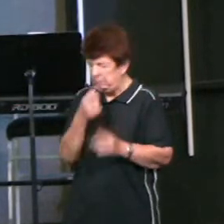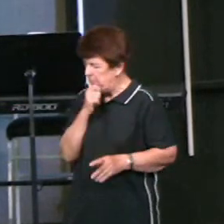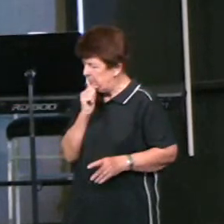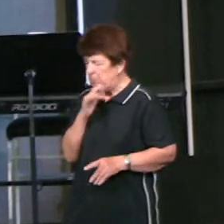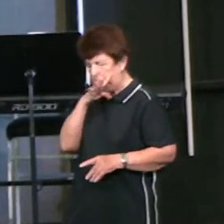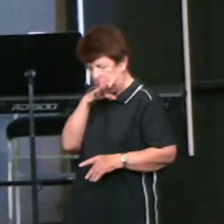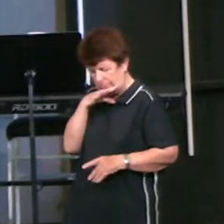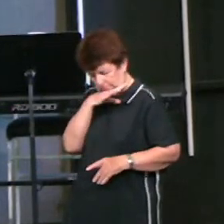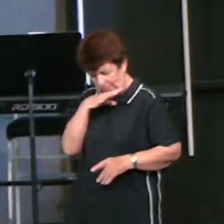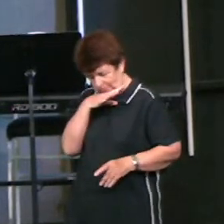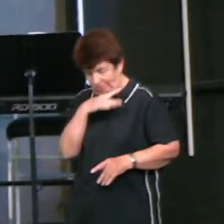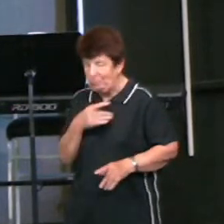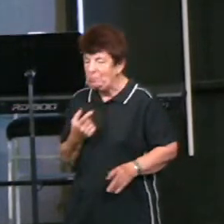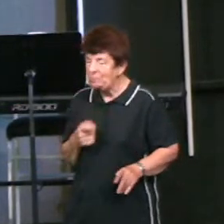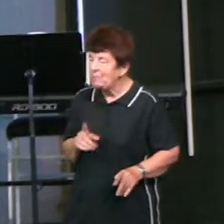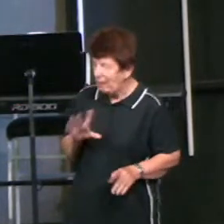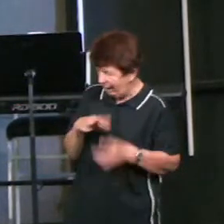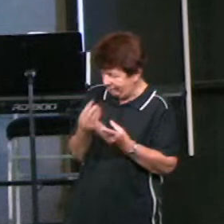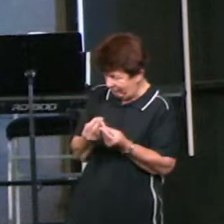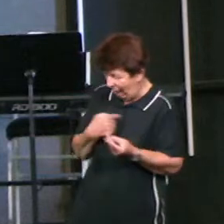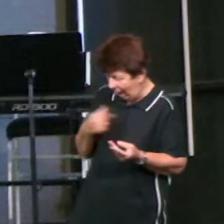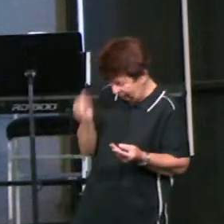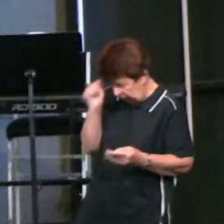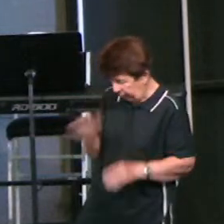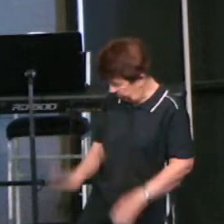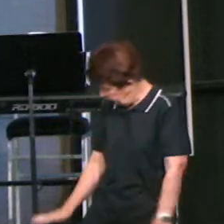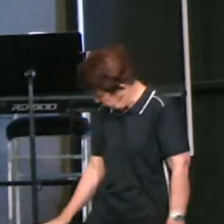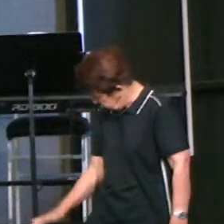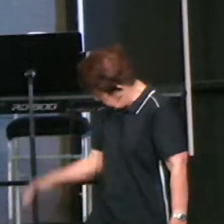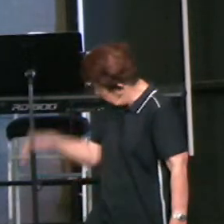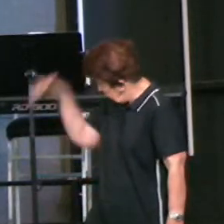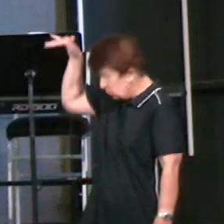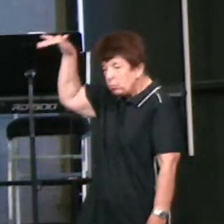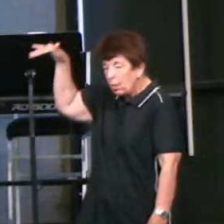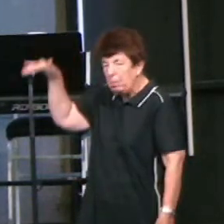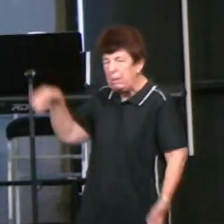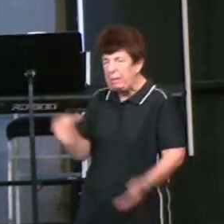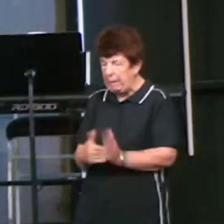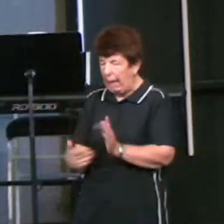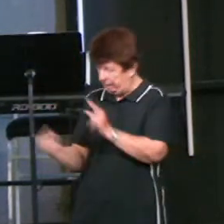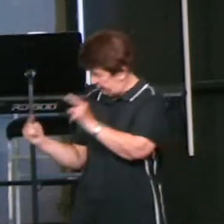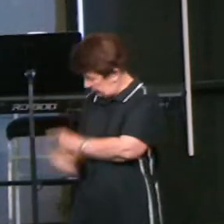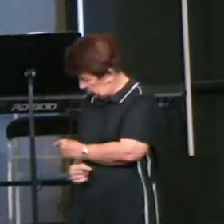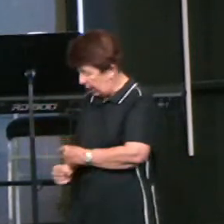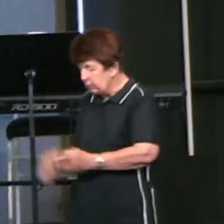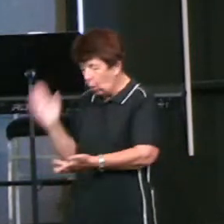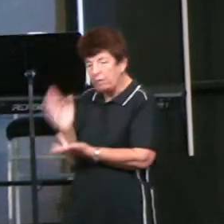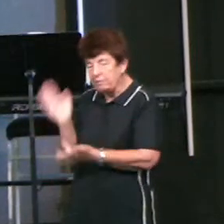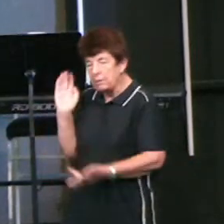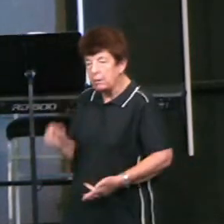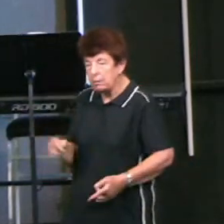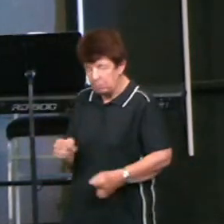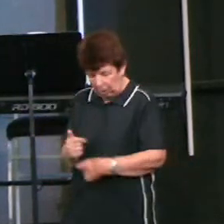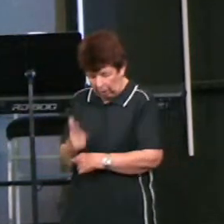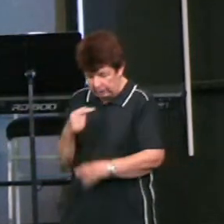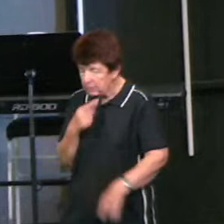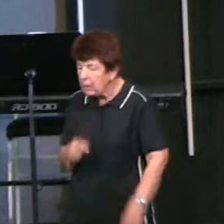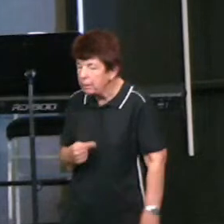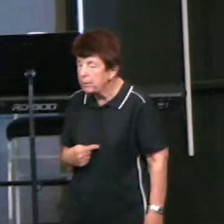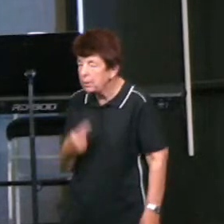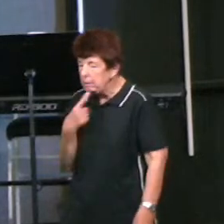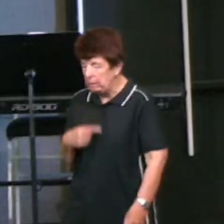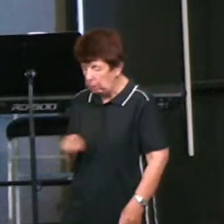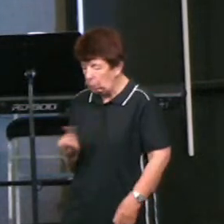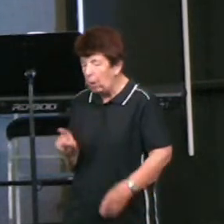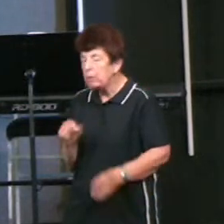this, right? Everything that he's known from a child has just been changed all of a sudden. God says, what